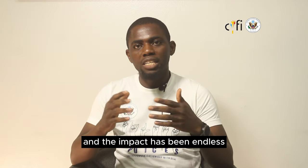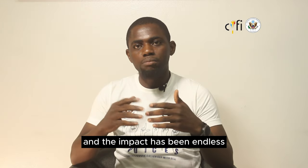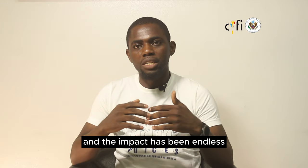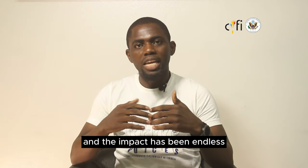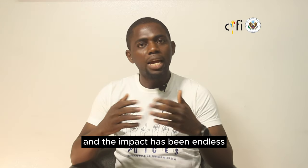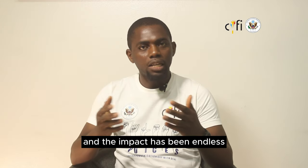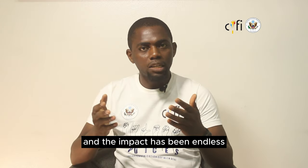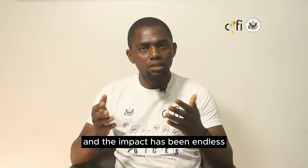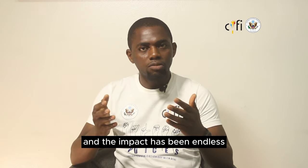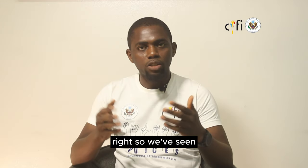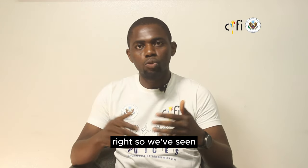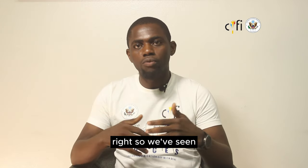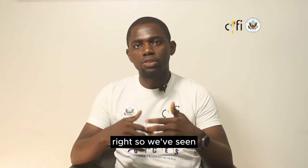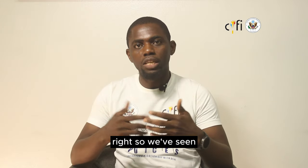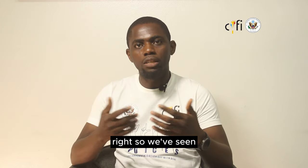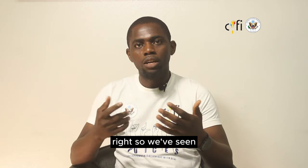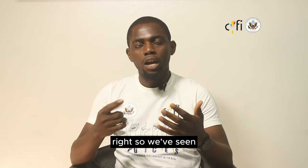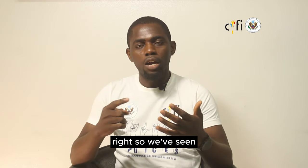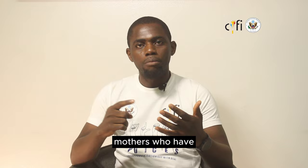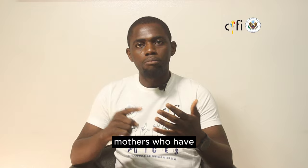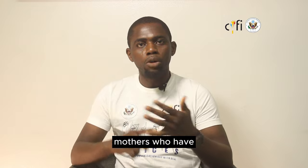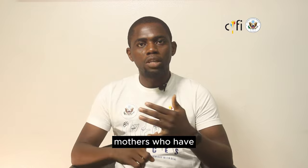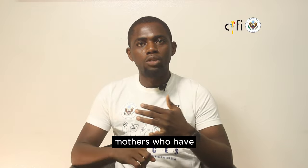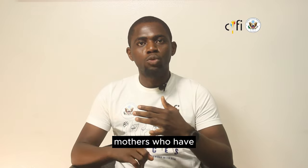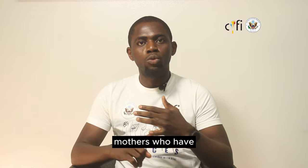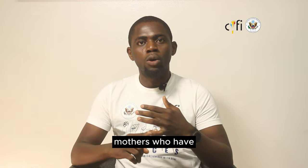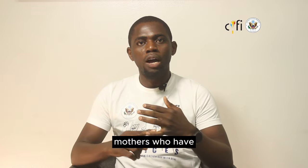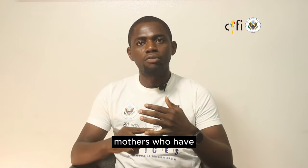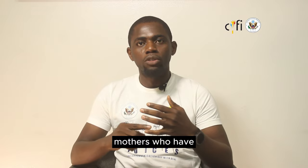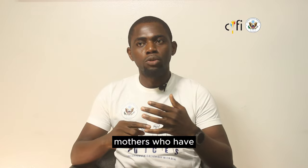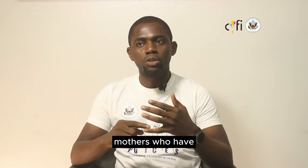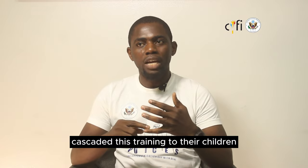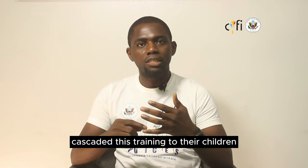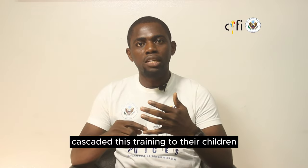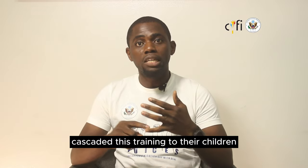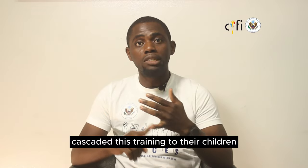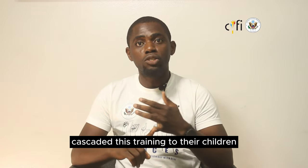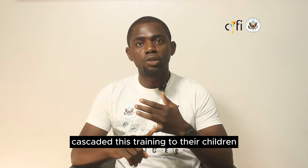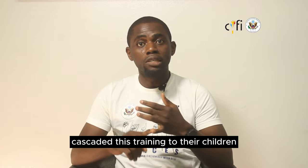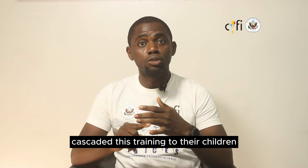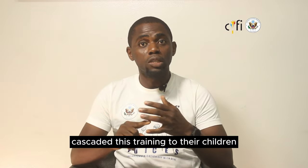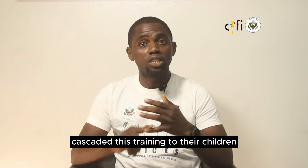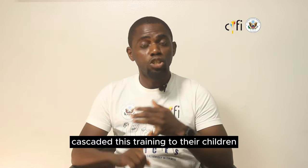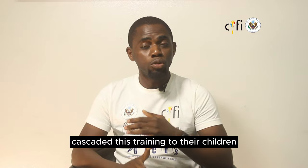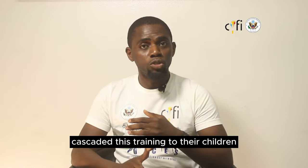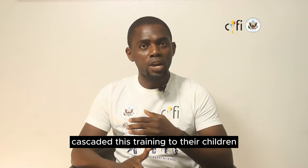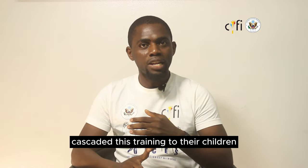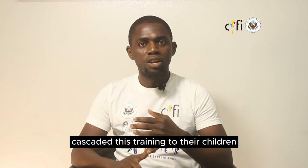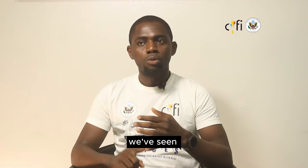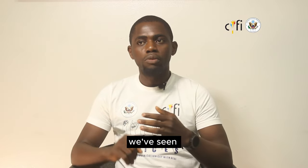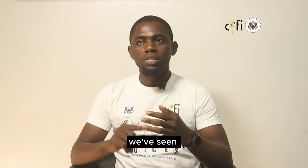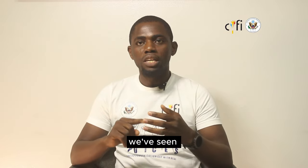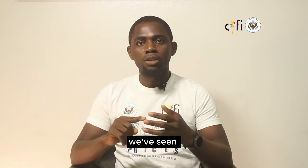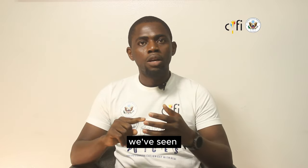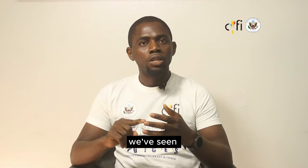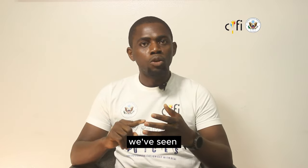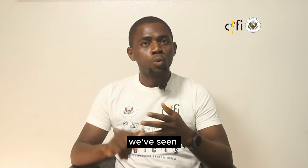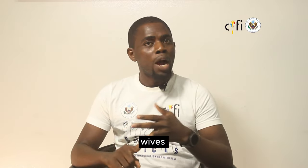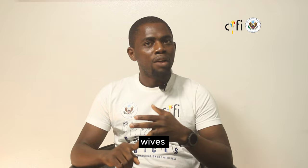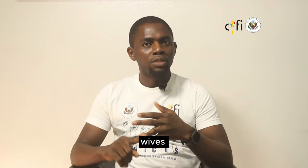been endless, right? So we've seen mothers who have, you know, cascaded this training to their children. We've seen, you know, wives, you